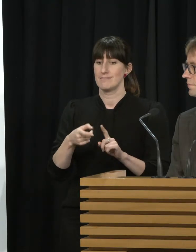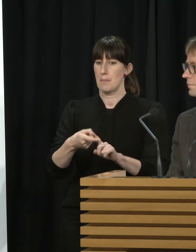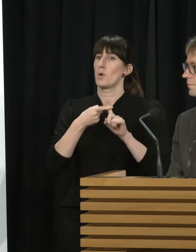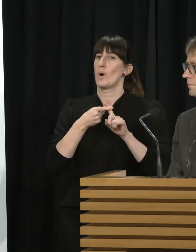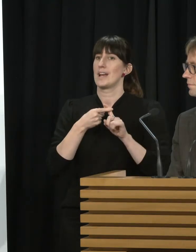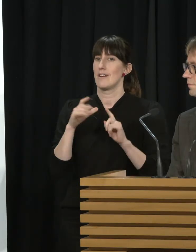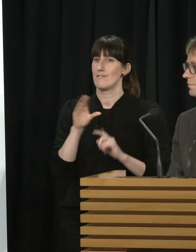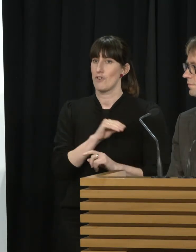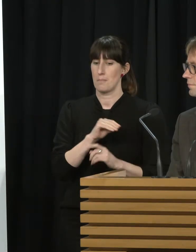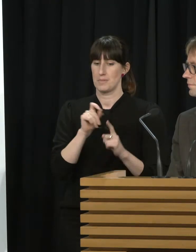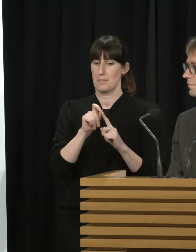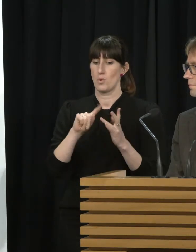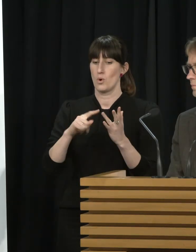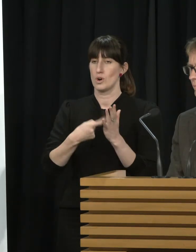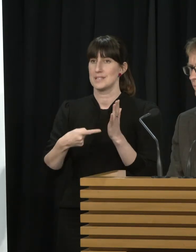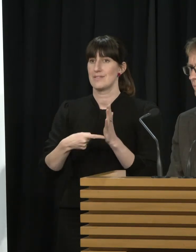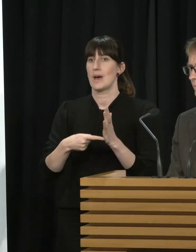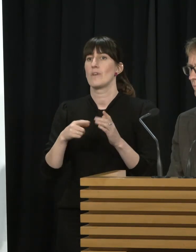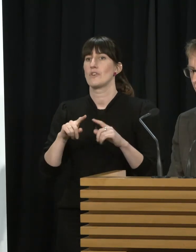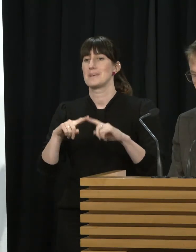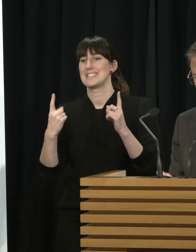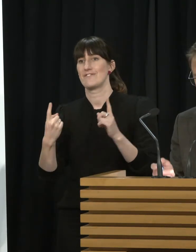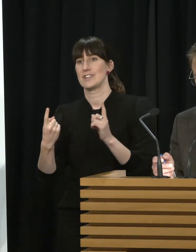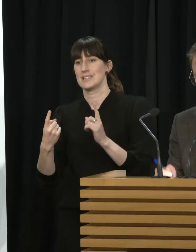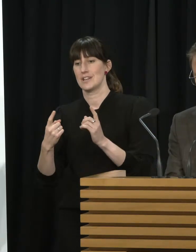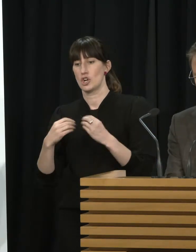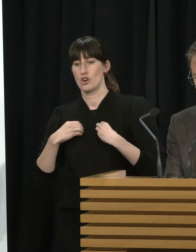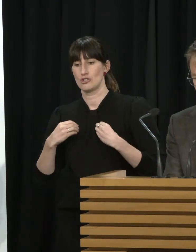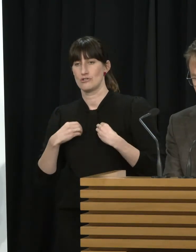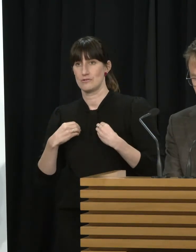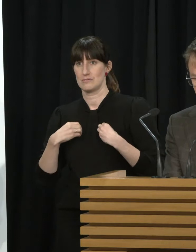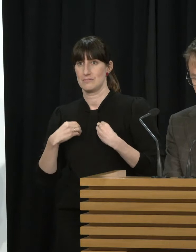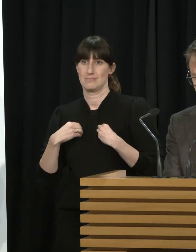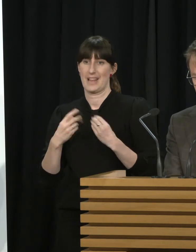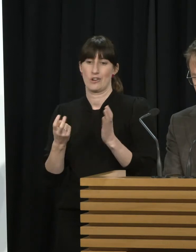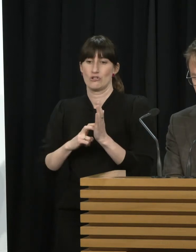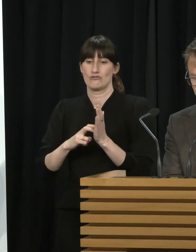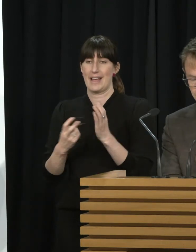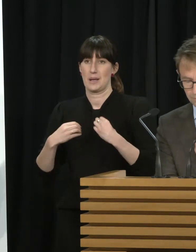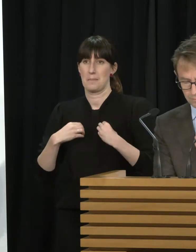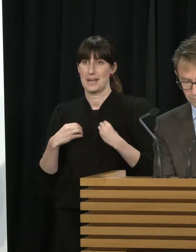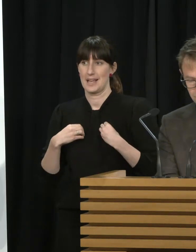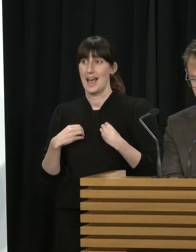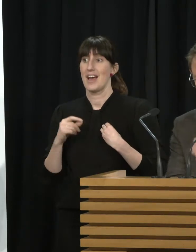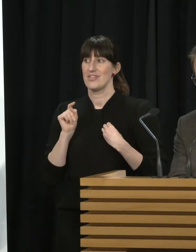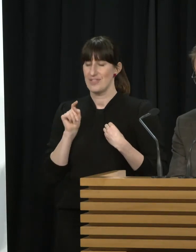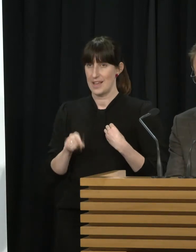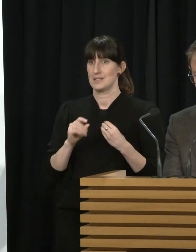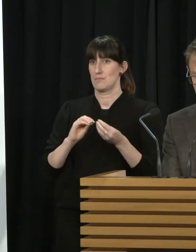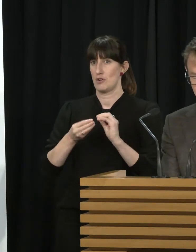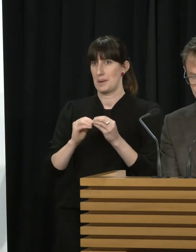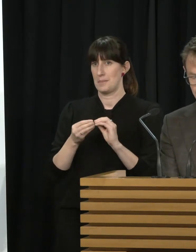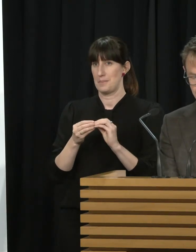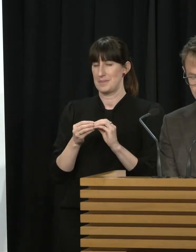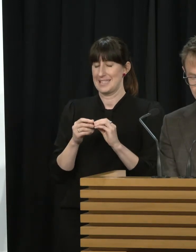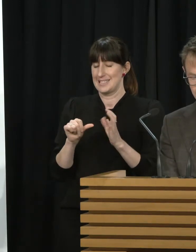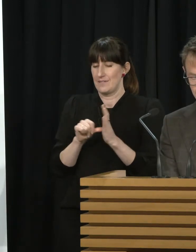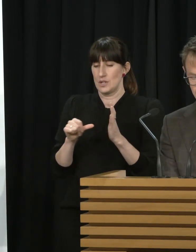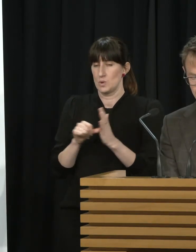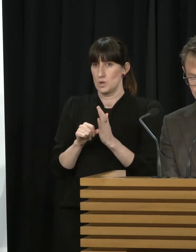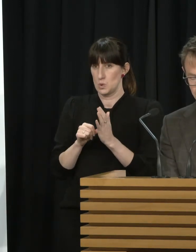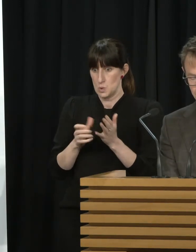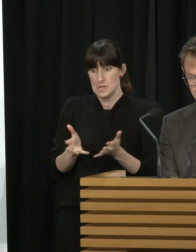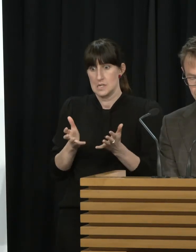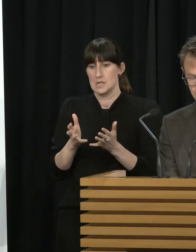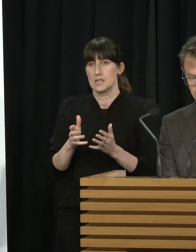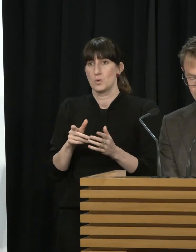those companies that I've just mentioned. So it's the contractors that are... It is the contracted workforce at the ports that is proving to be challenging and the most difficult to budge.